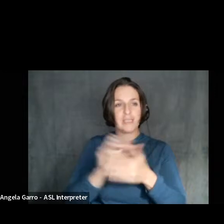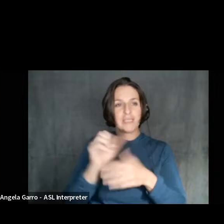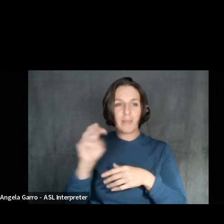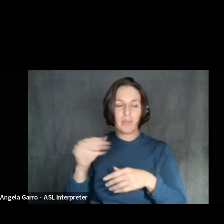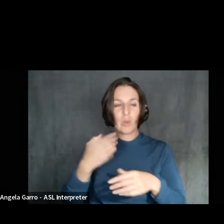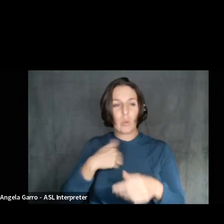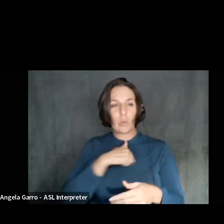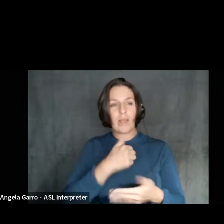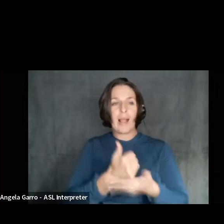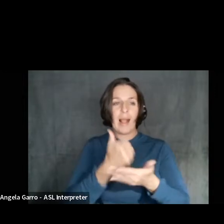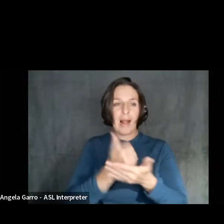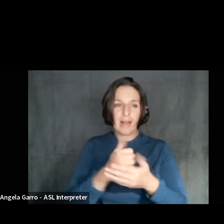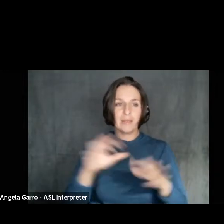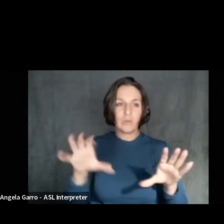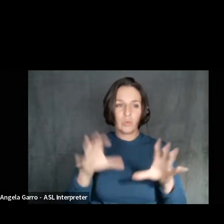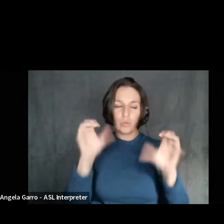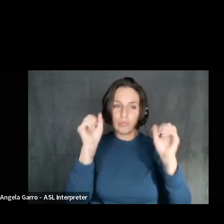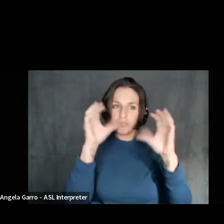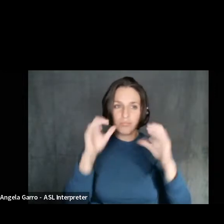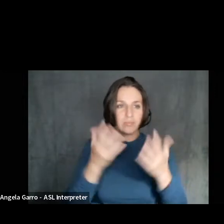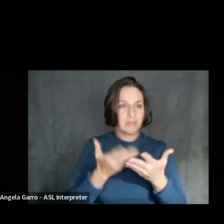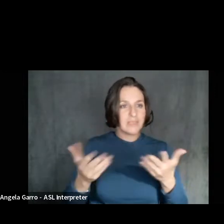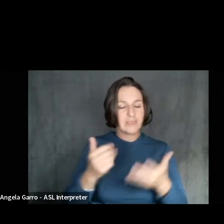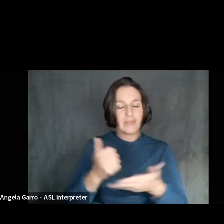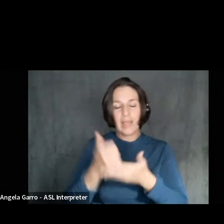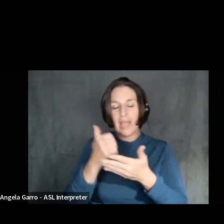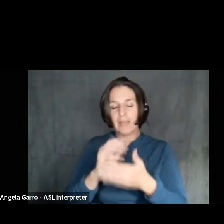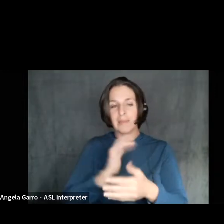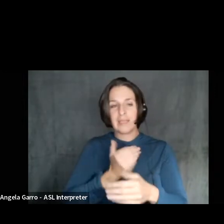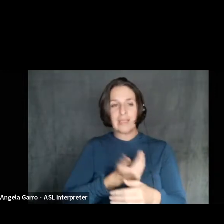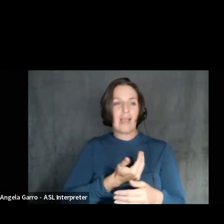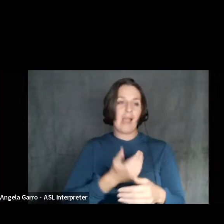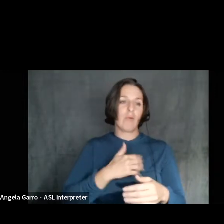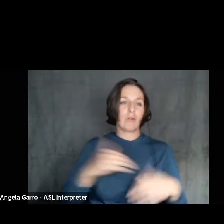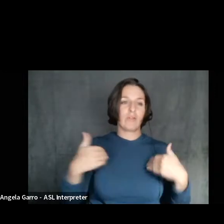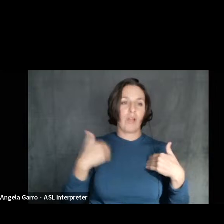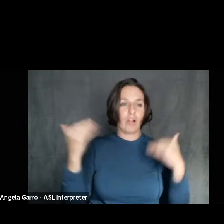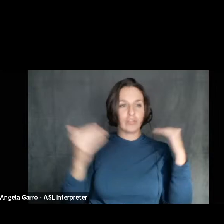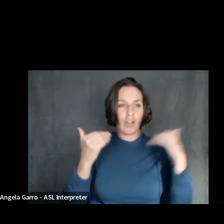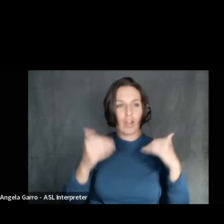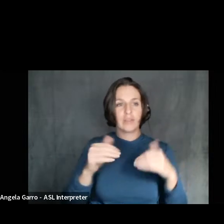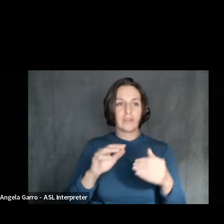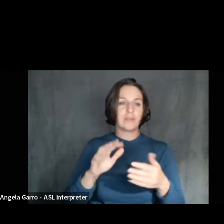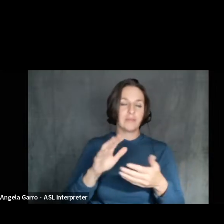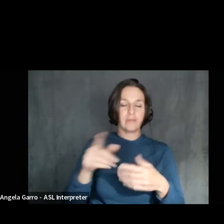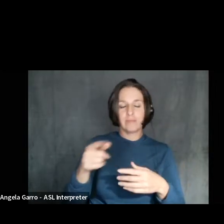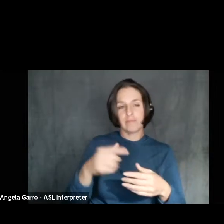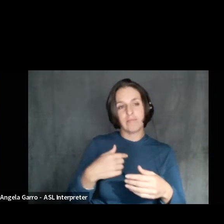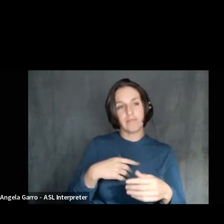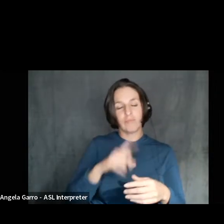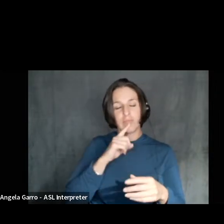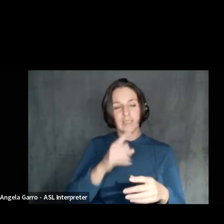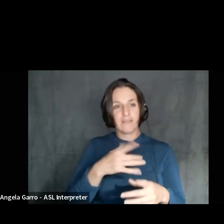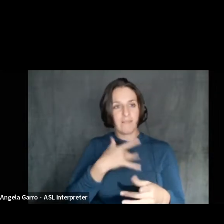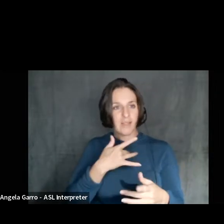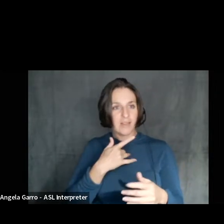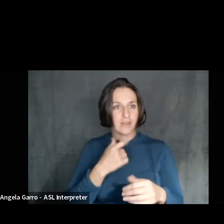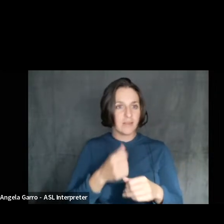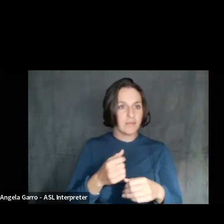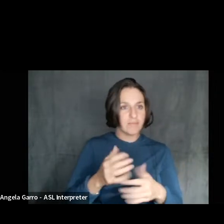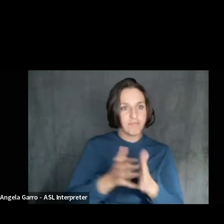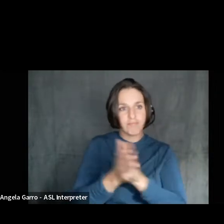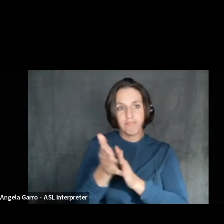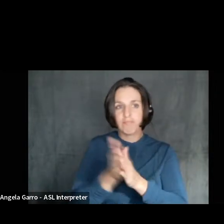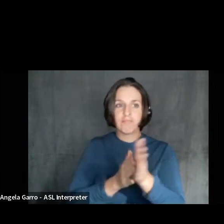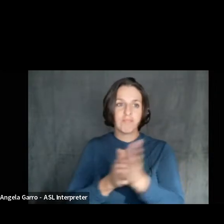and get our young adults with disability inspired and to continue taking classes in the future. So thank you. Excellent.